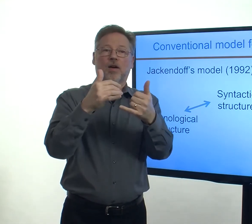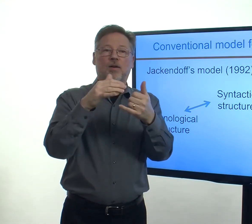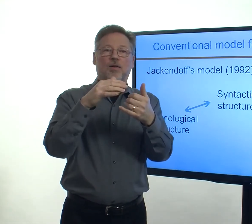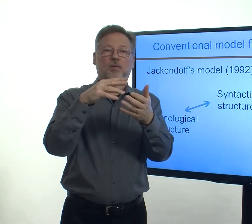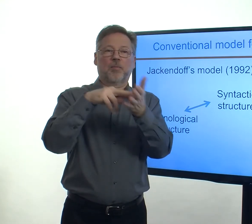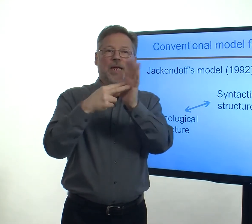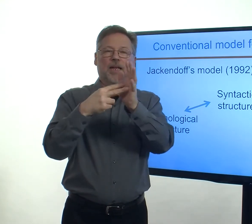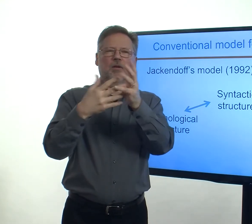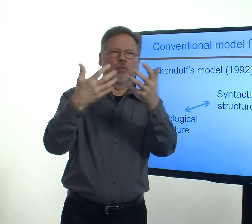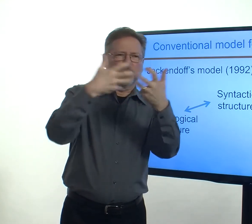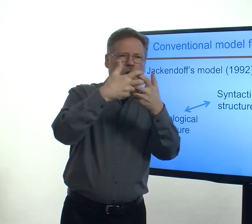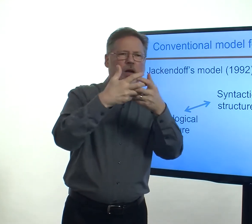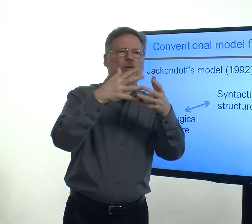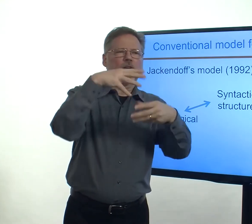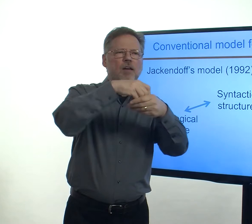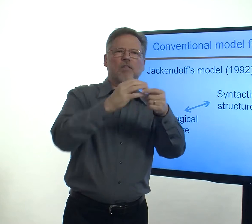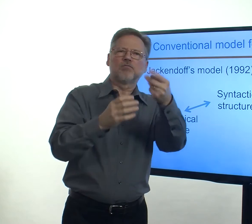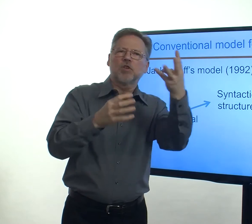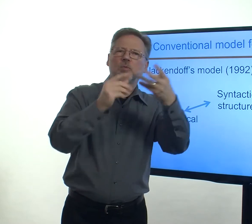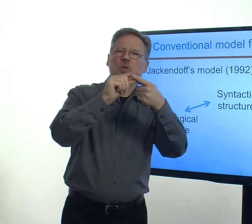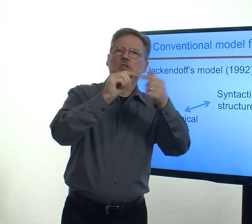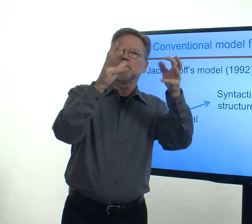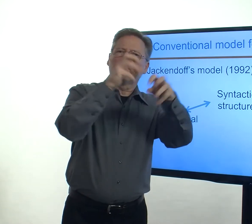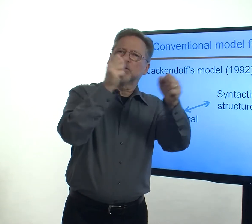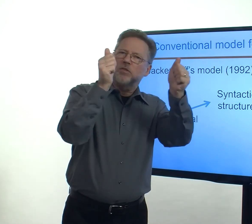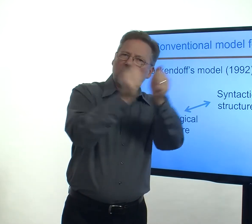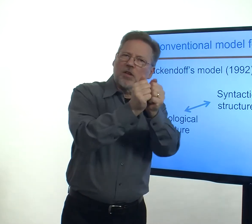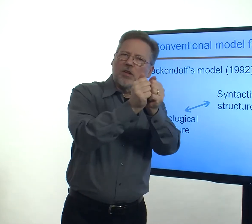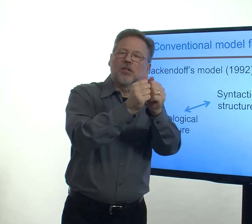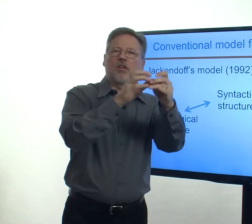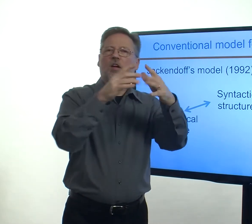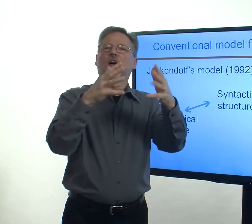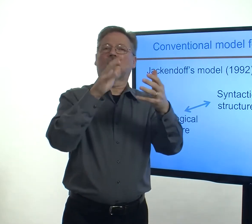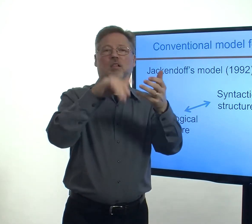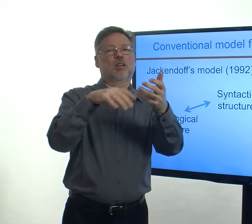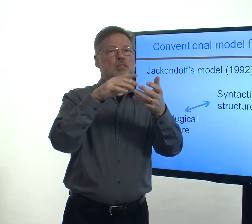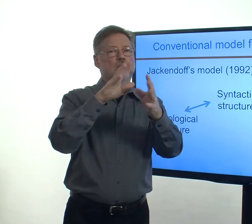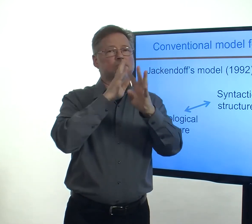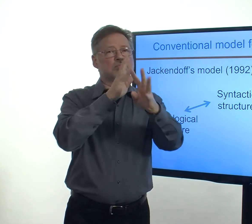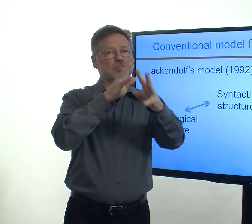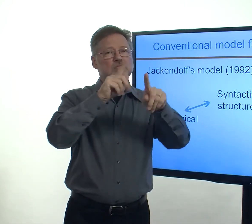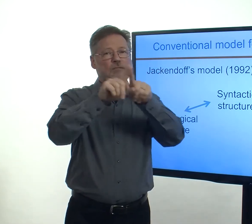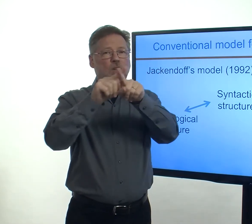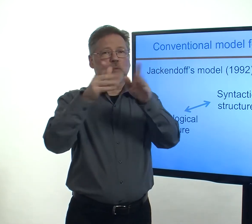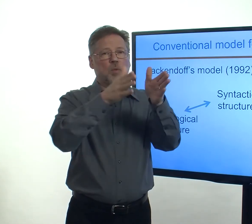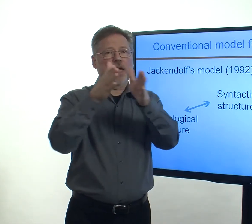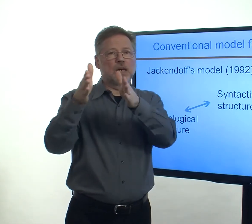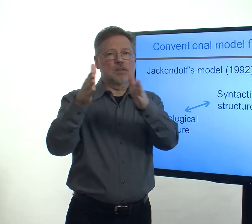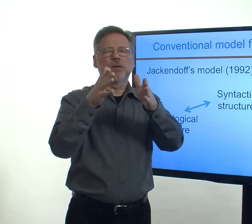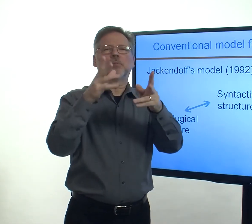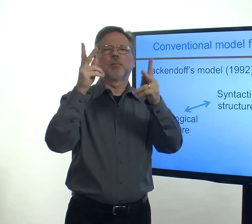So meaning can be created by combining several words together. That includes pronouncing words in different